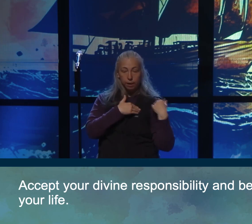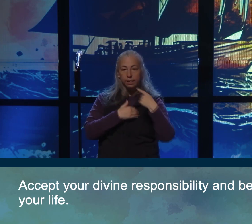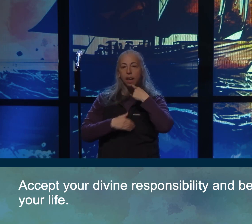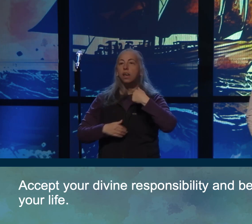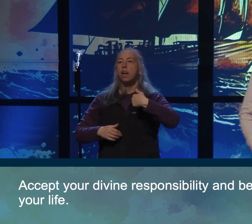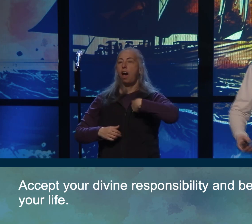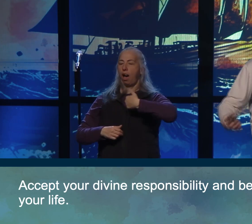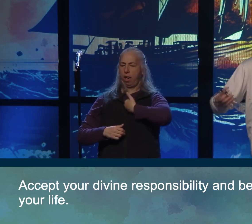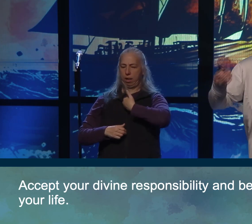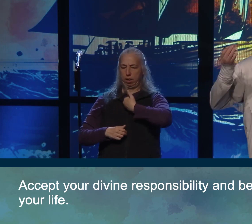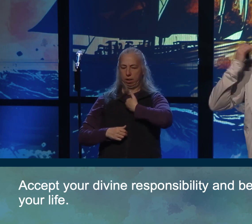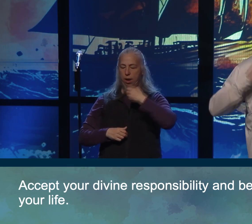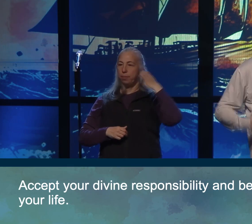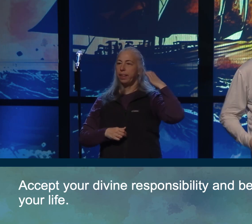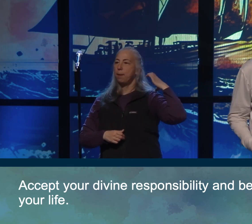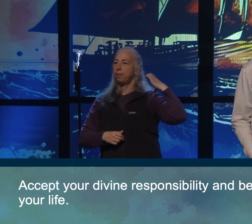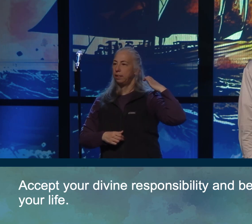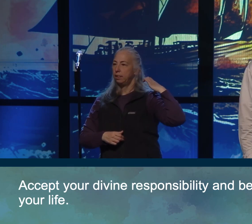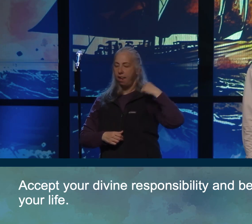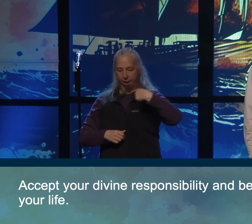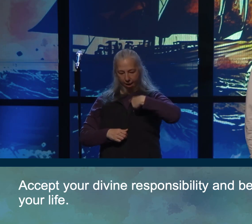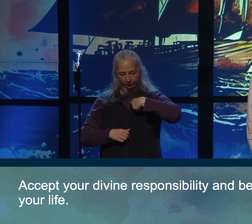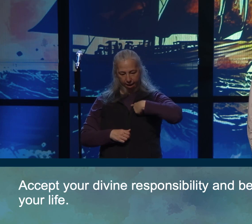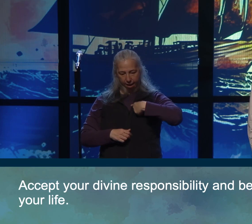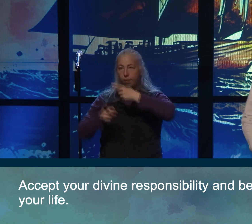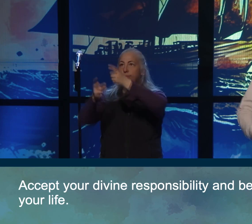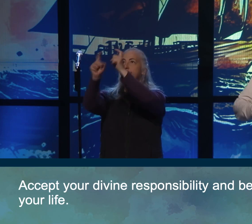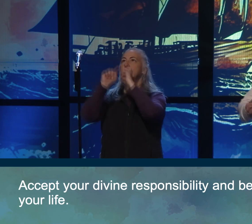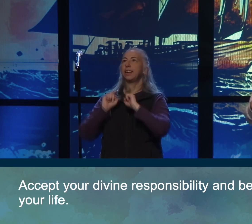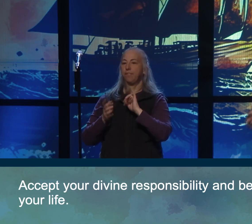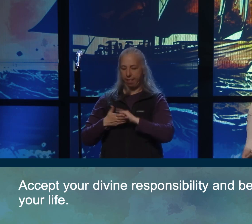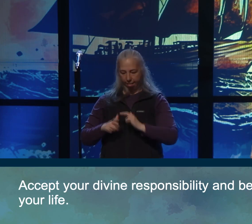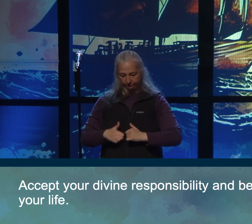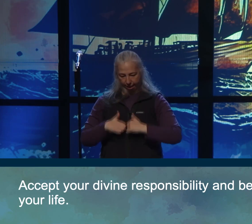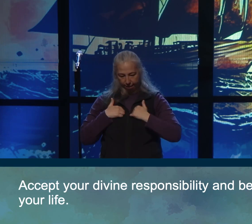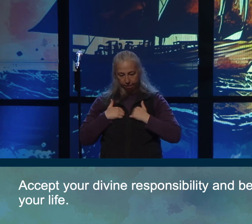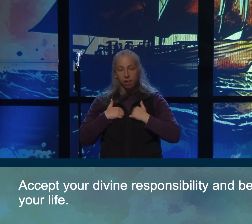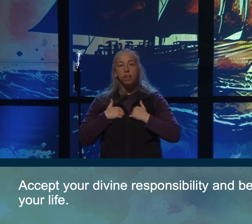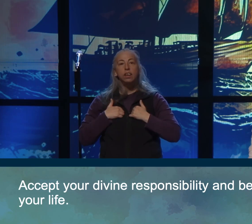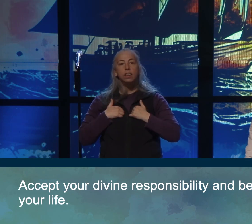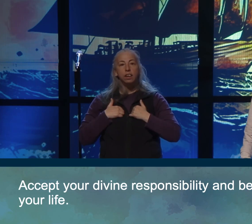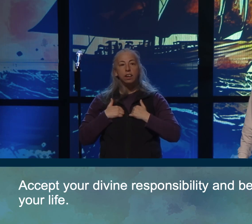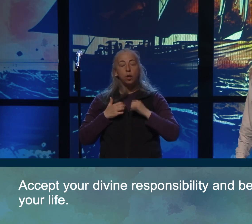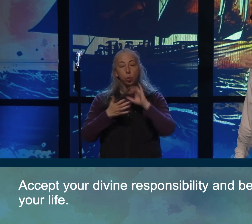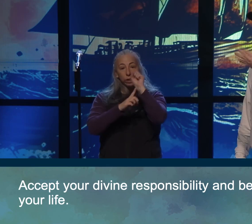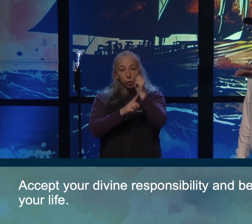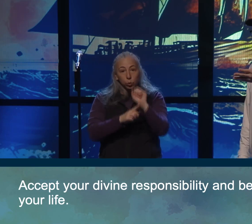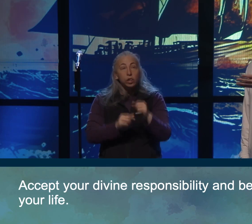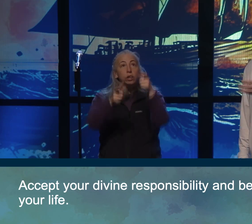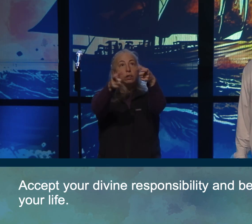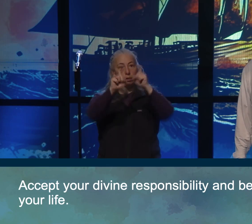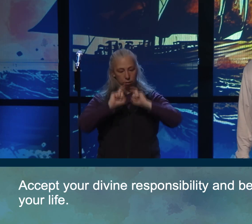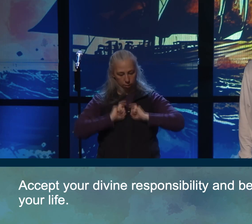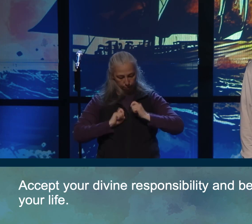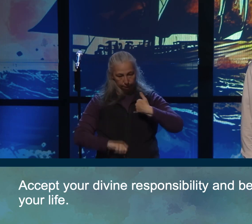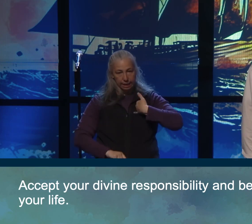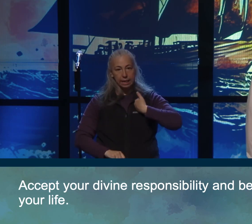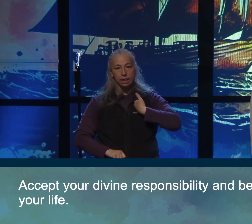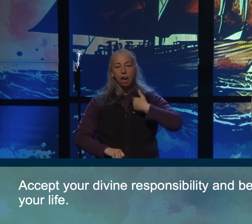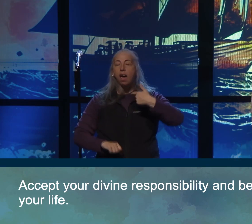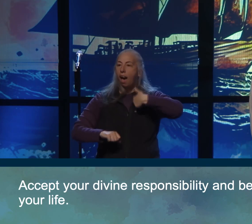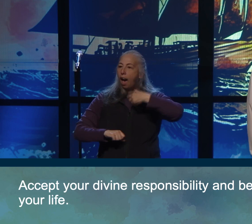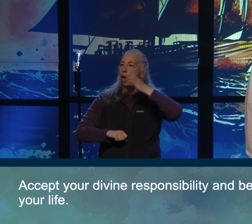this life. I have been entrusted with these resources, whatever they might be, and I am going to navigate.